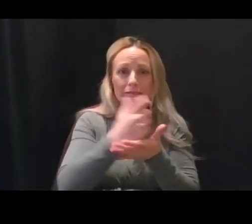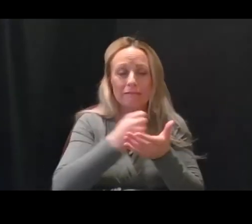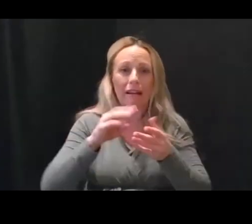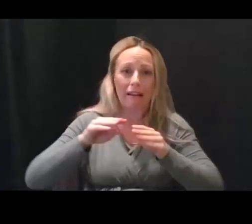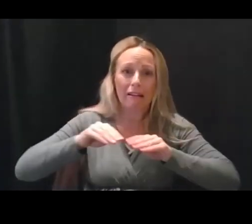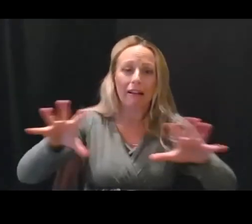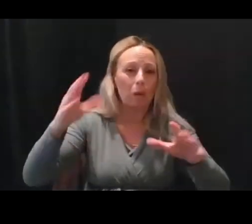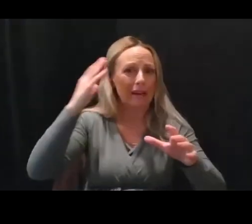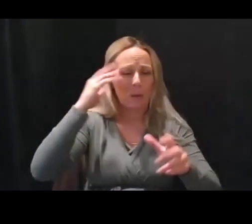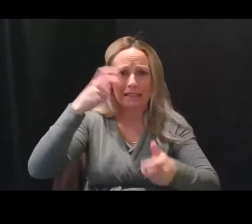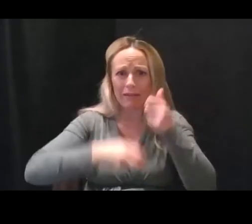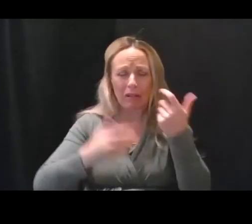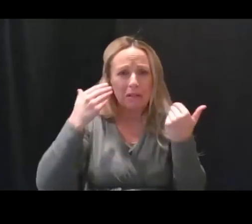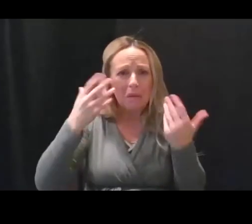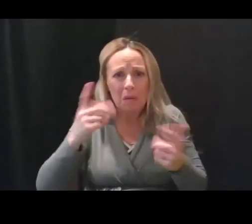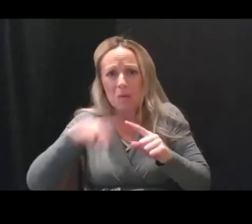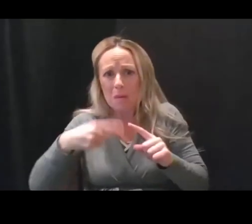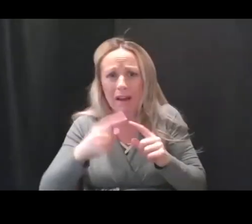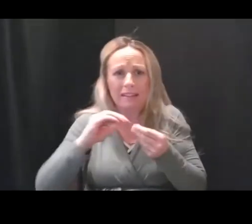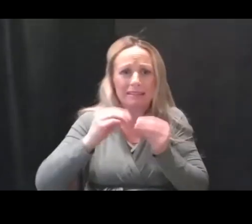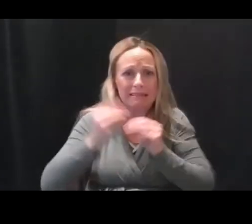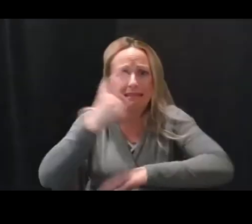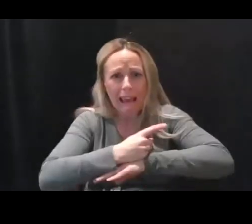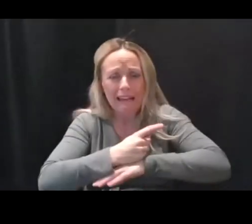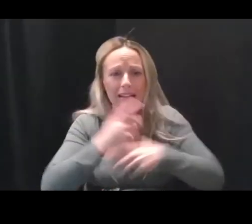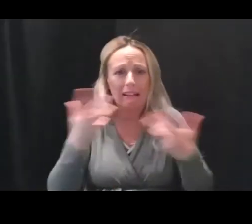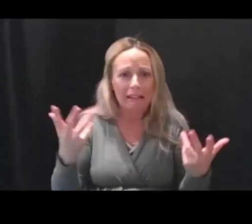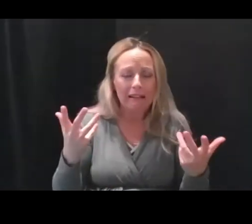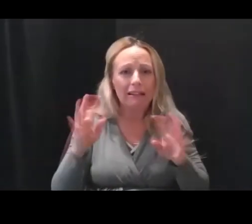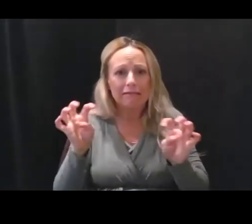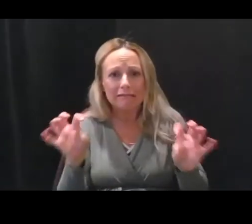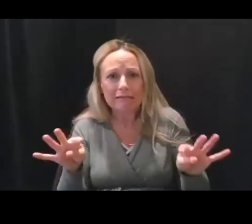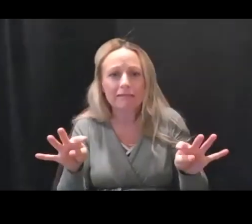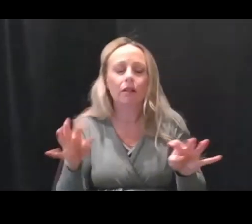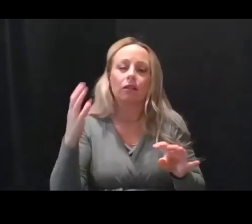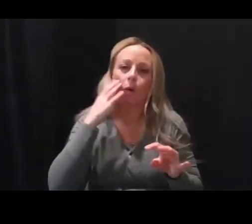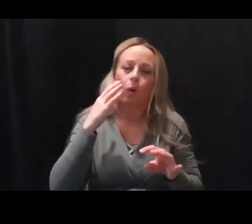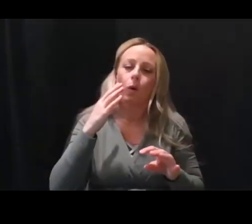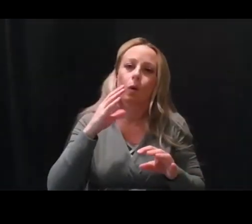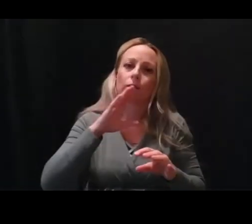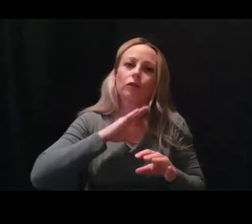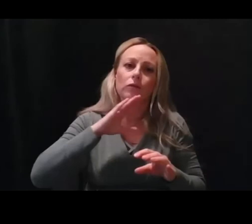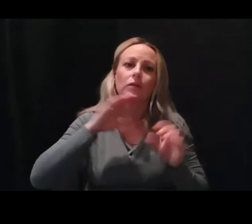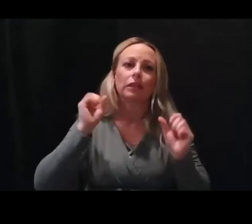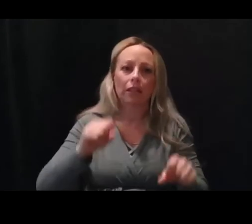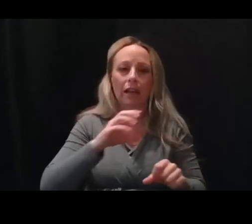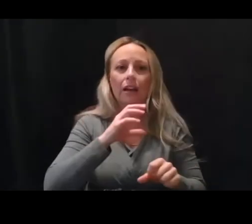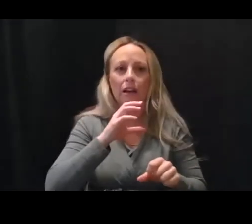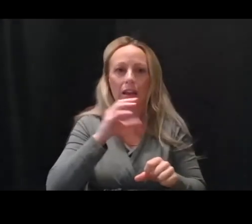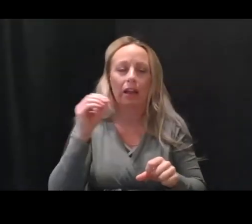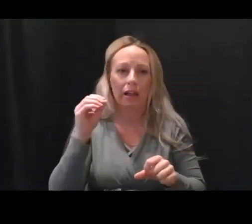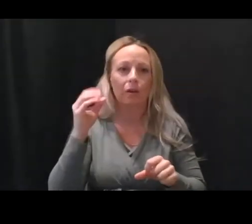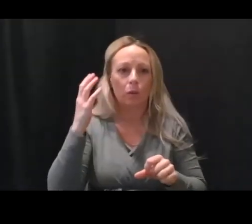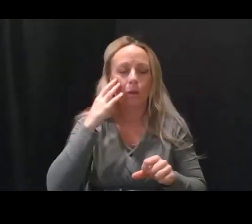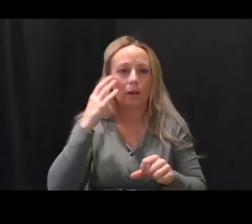not to have all the answers at this time, and we also know that the vaccine production will increase as the weeks go on.